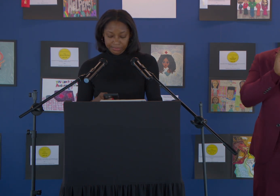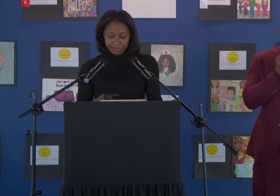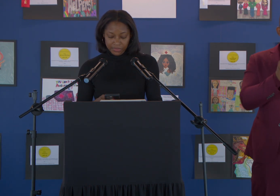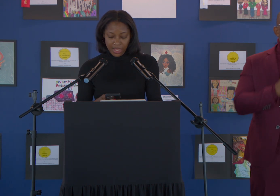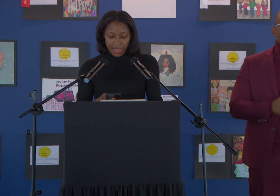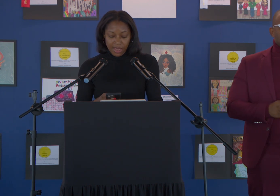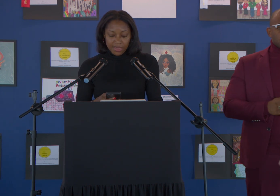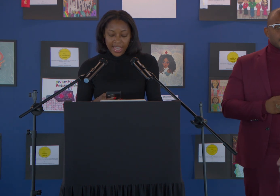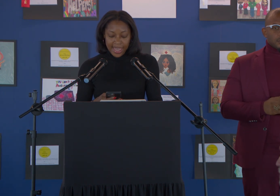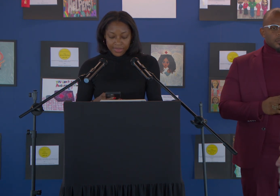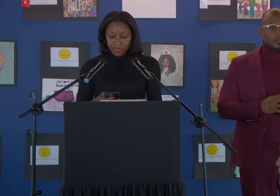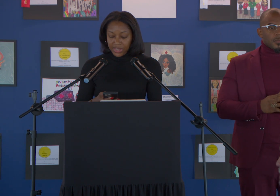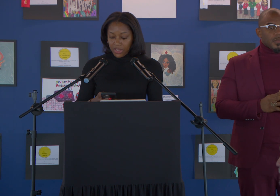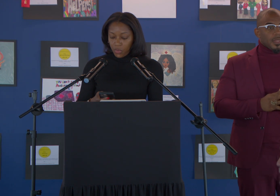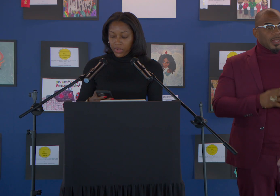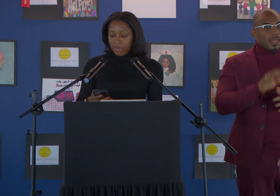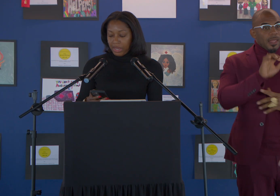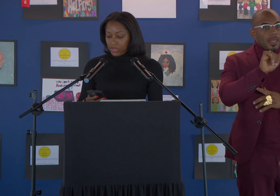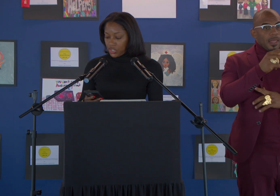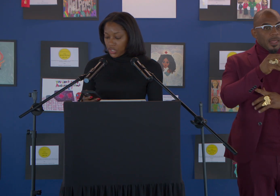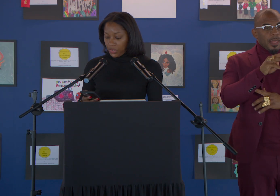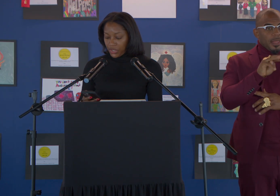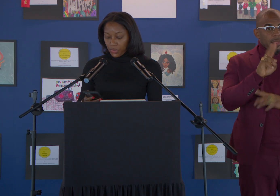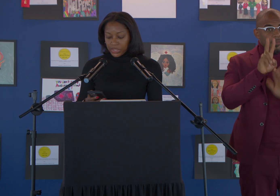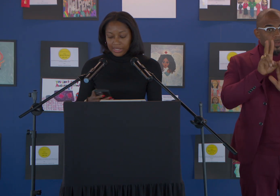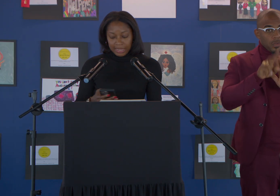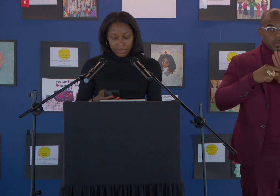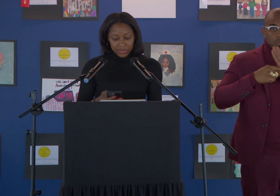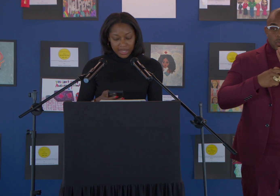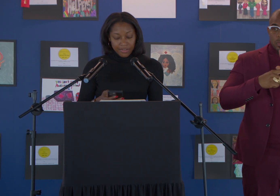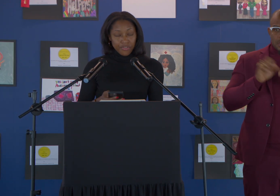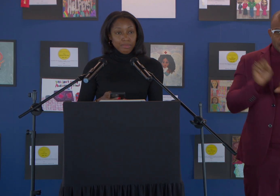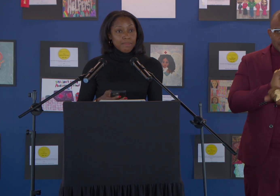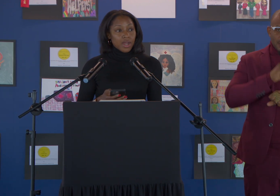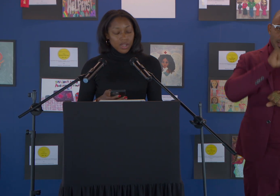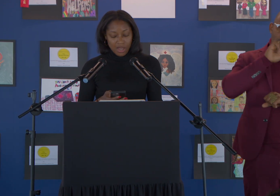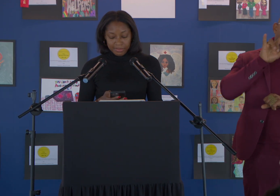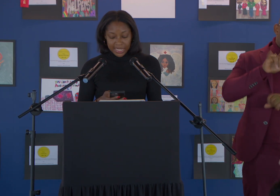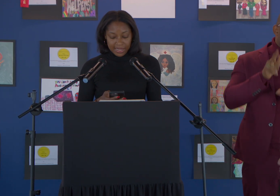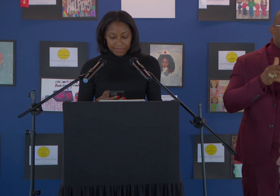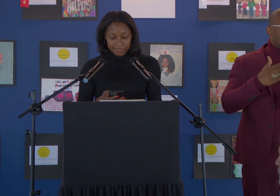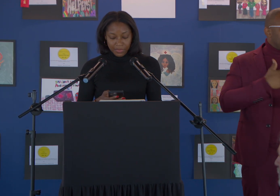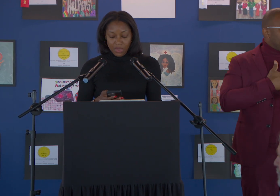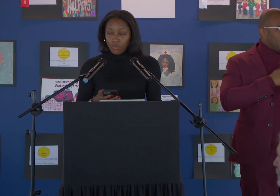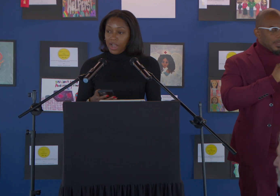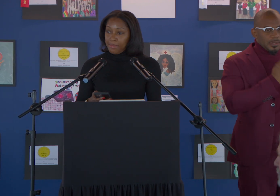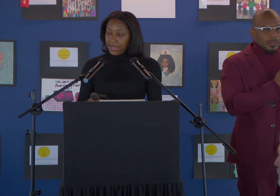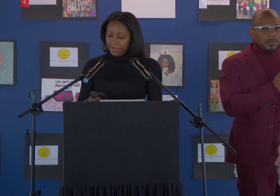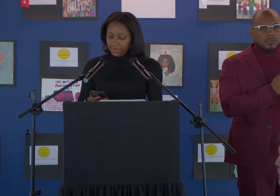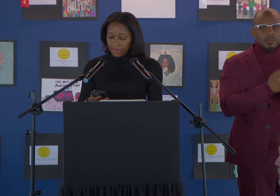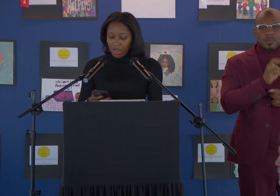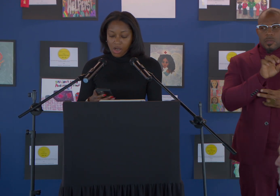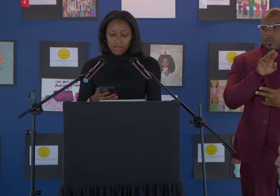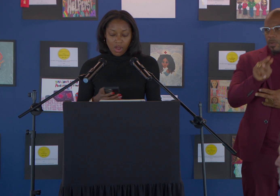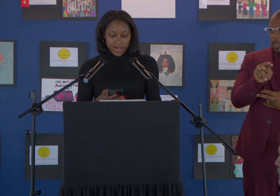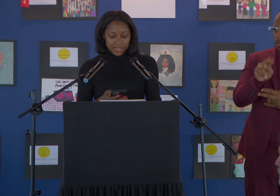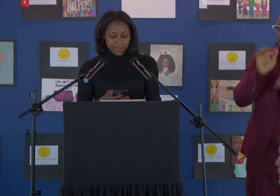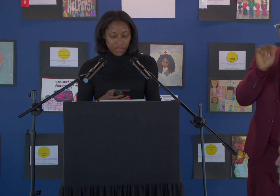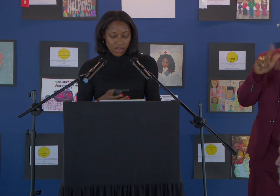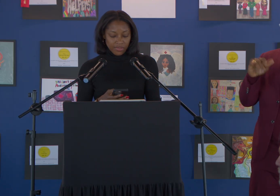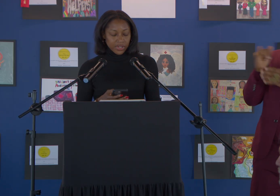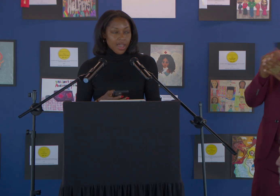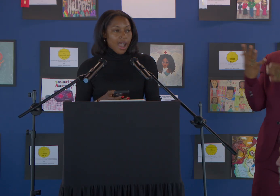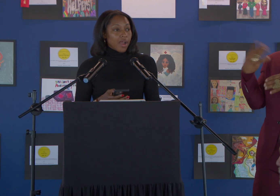organization. The anthem video we are about to show you was a labor of love from my Marcom team, Robyn, all